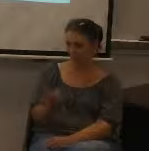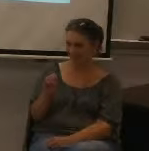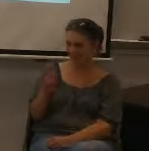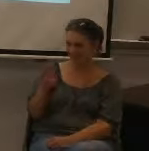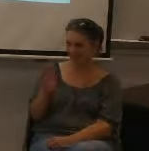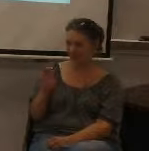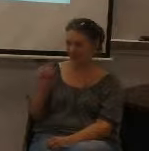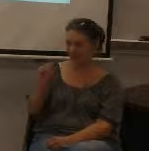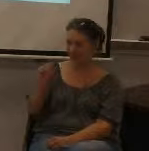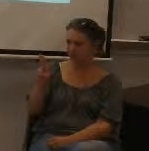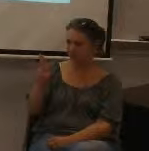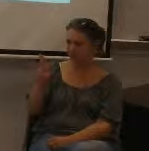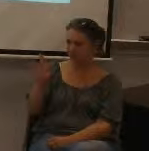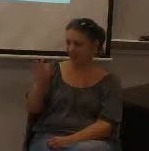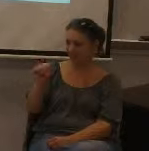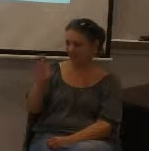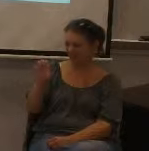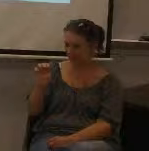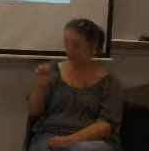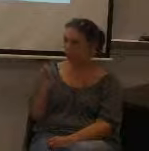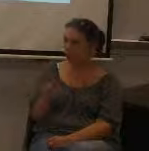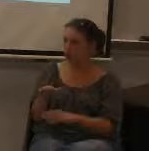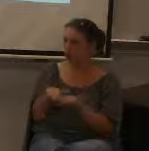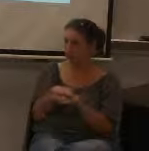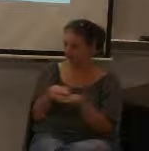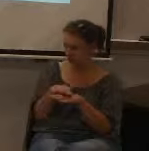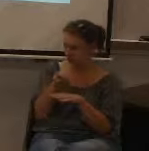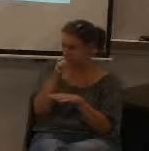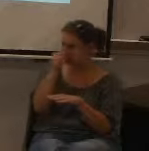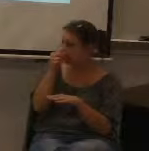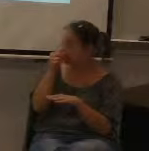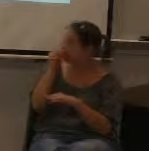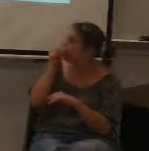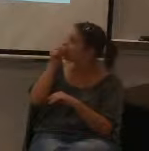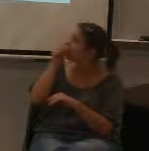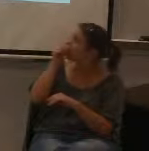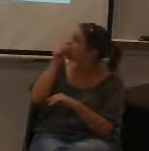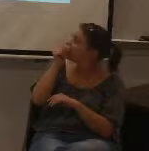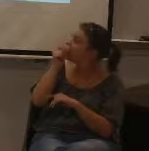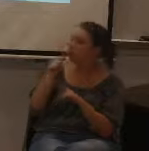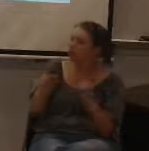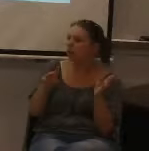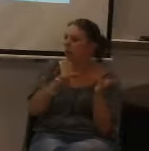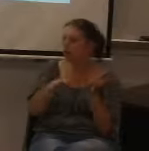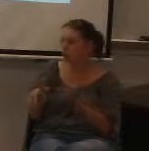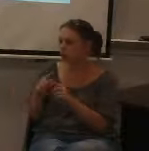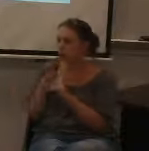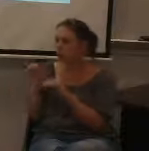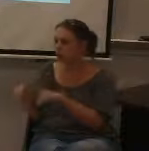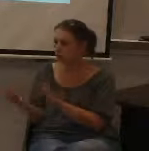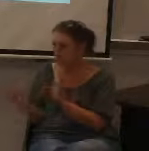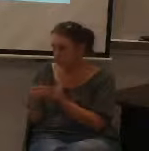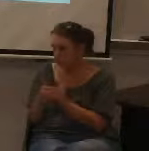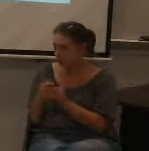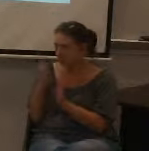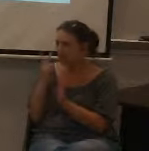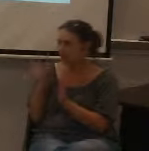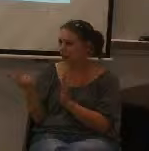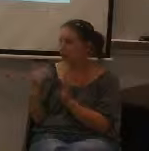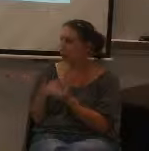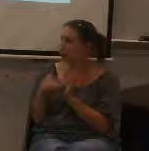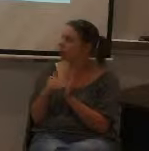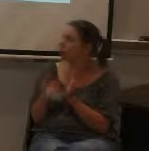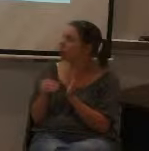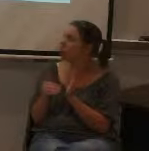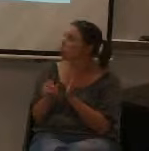Again, you've seen a lot of these terms again. Maybe these evapotranspiration, infiltration, and percolation are new terms for you that you need